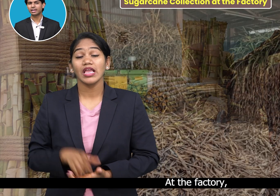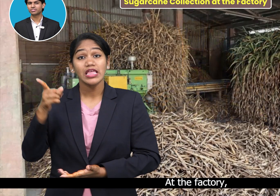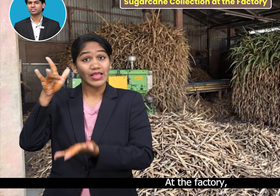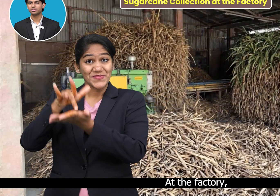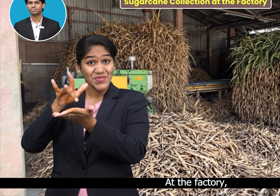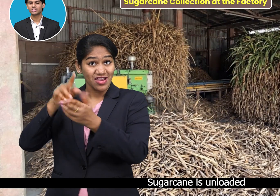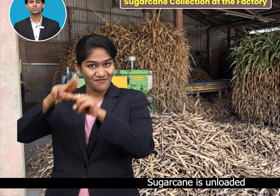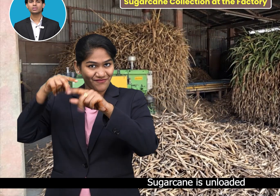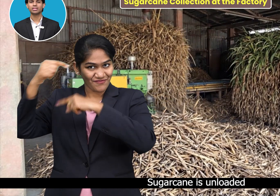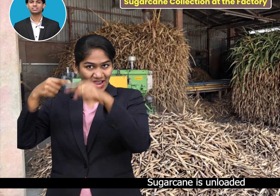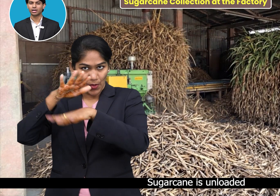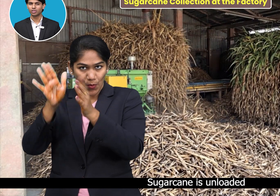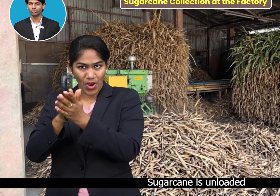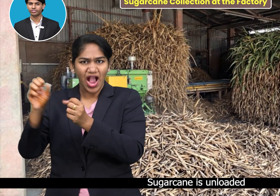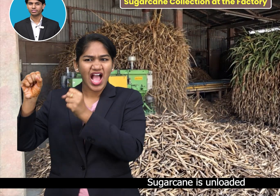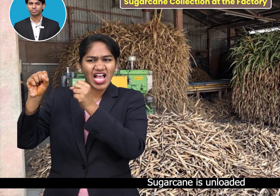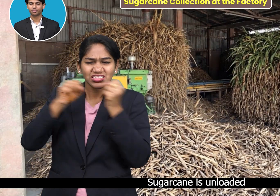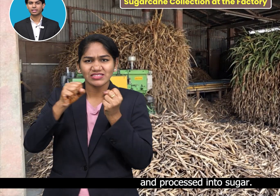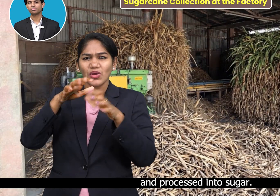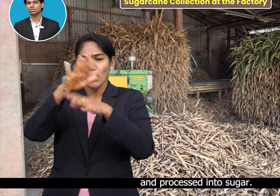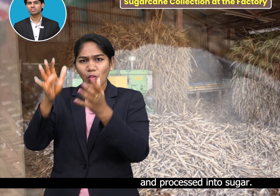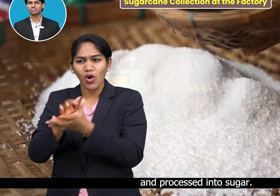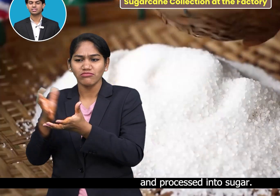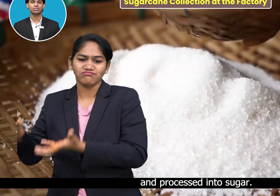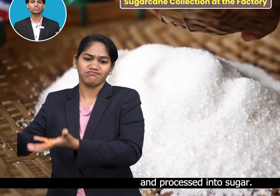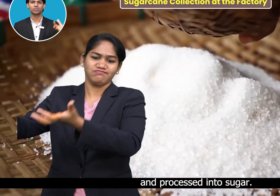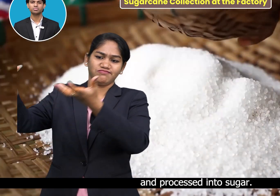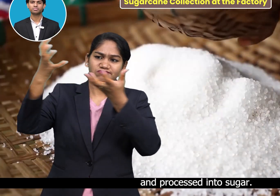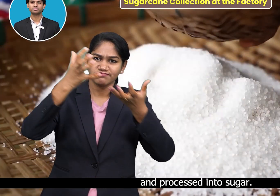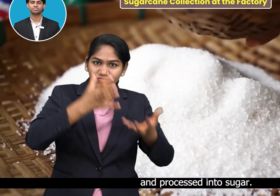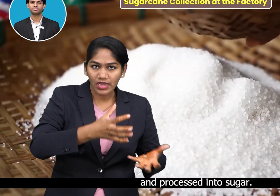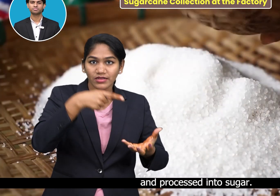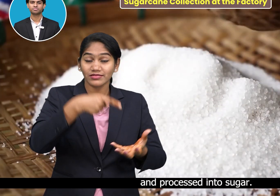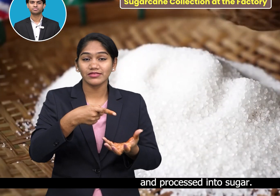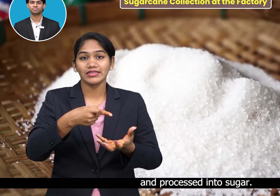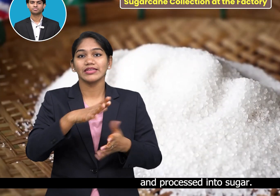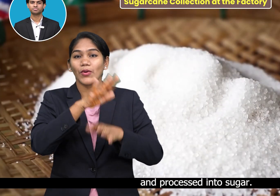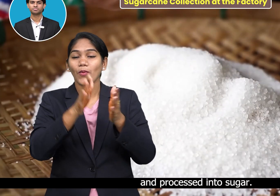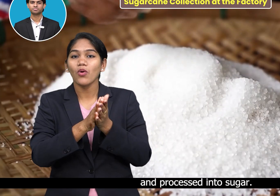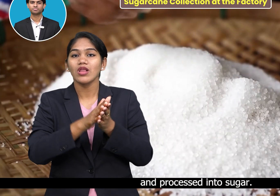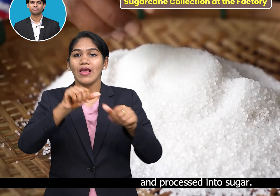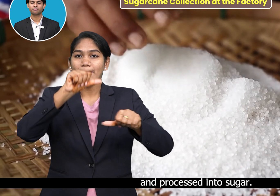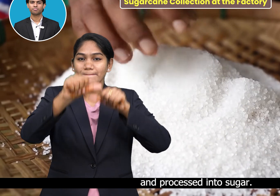At the factory, sugarcane is unloaded and processed into sugar.